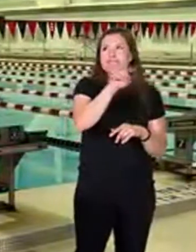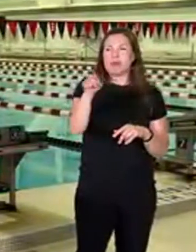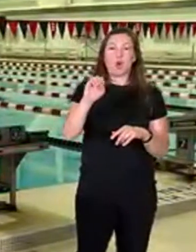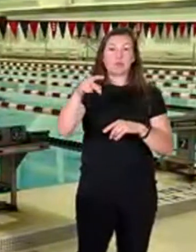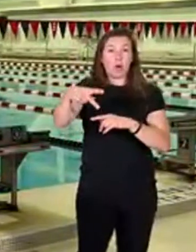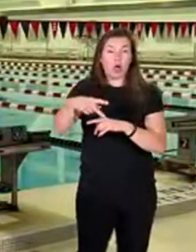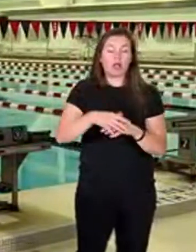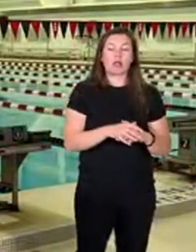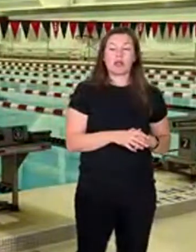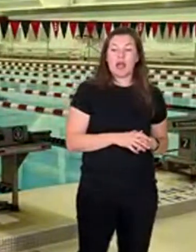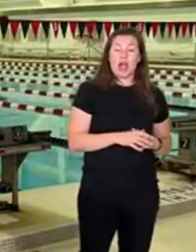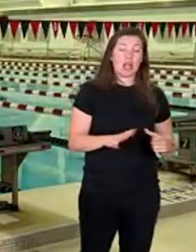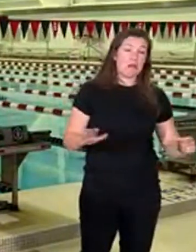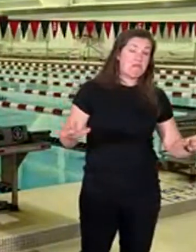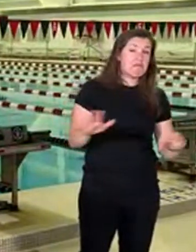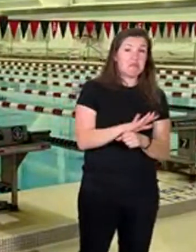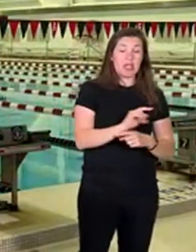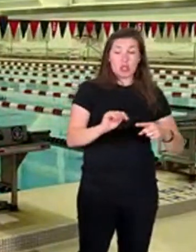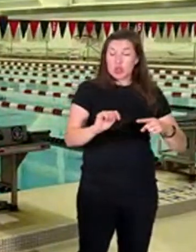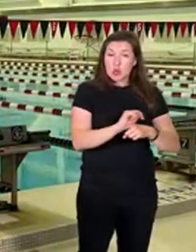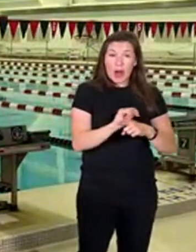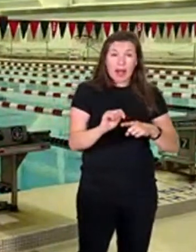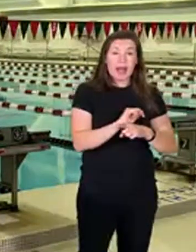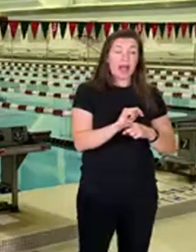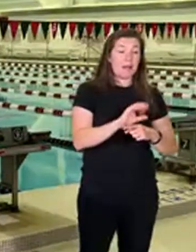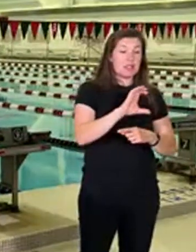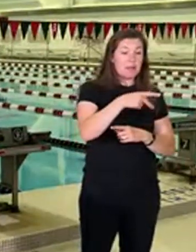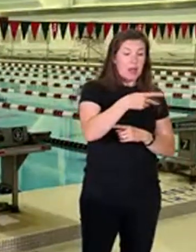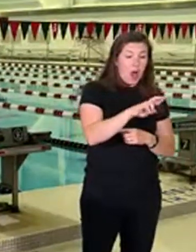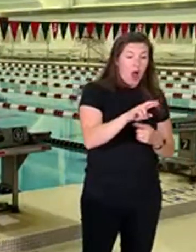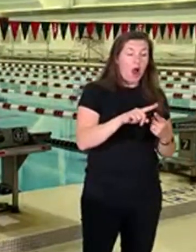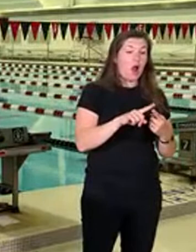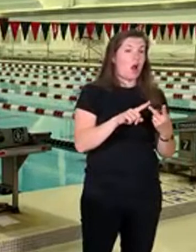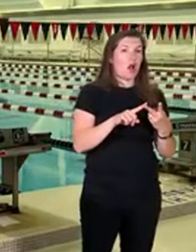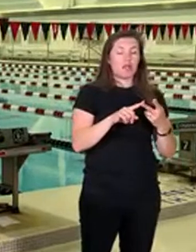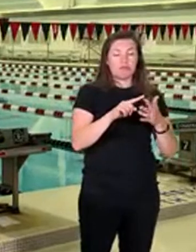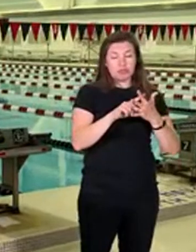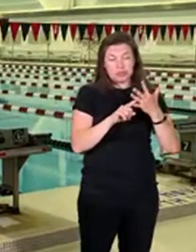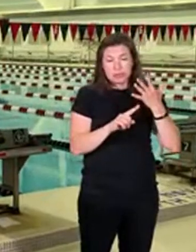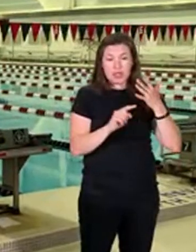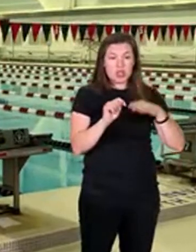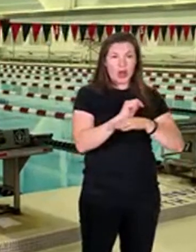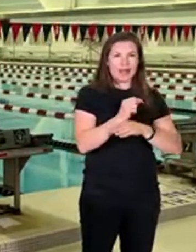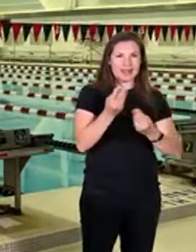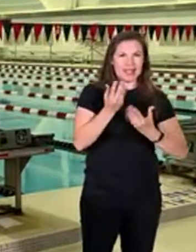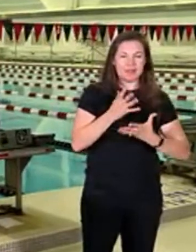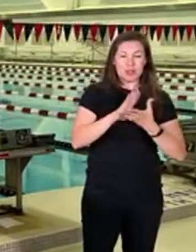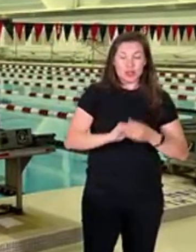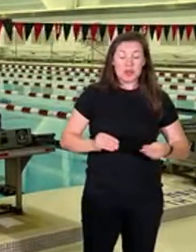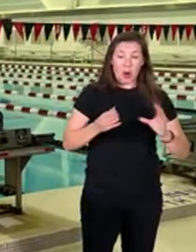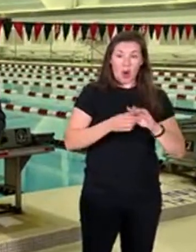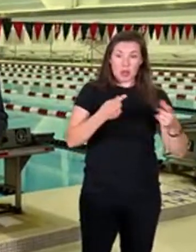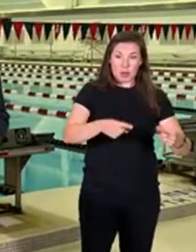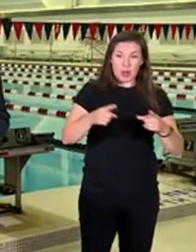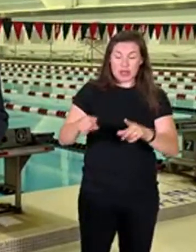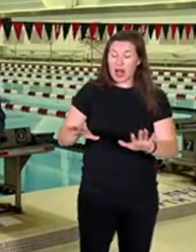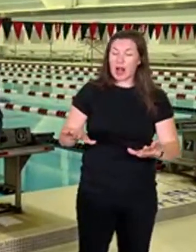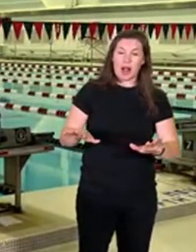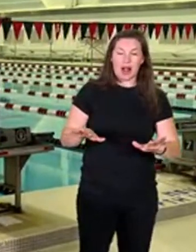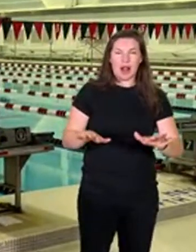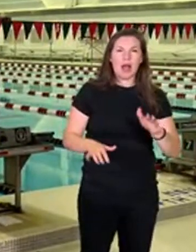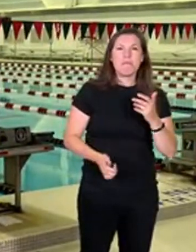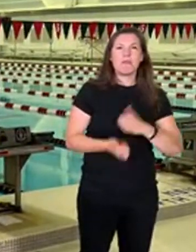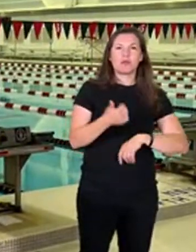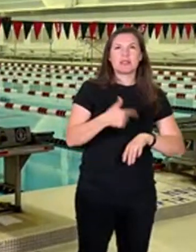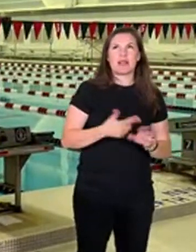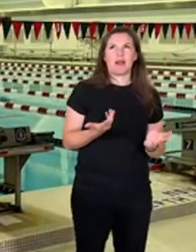Park, and he has a complete training that he has to do, not just CPR. And he tells me the stories about what goes on, and most